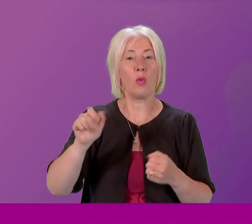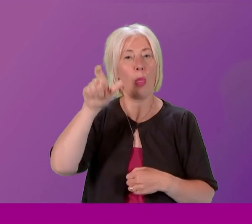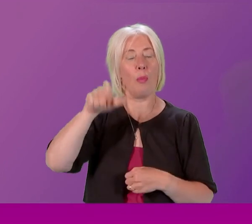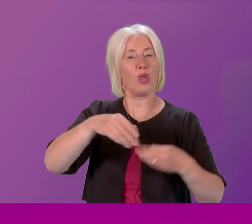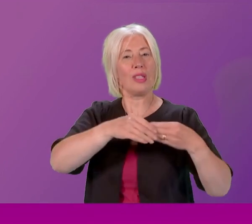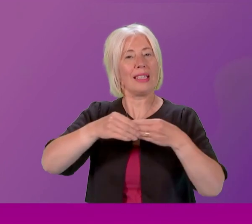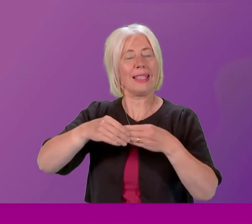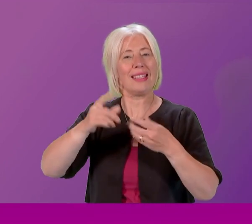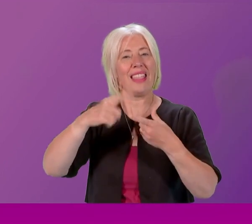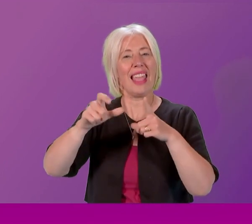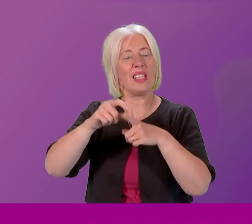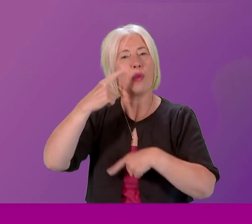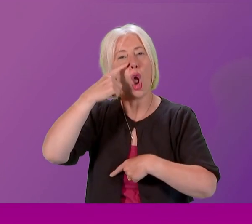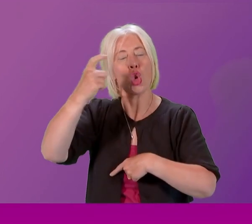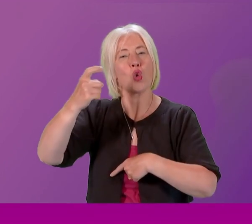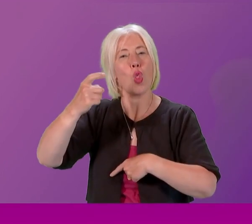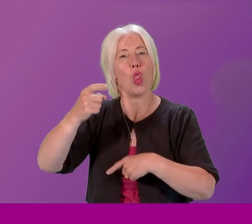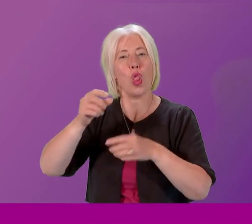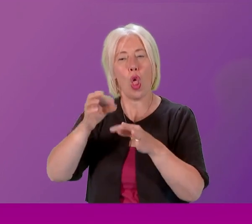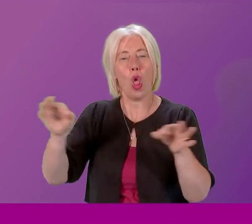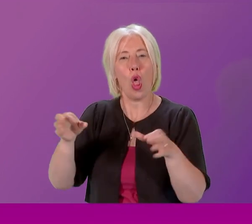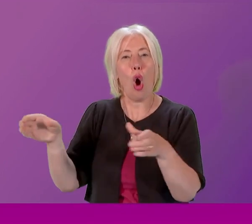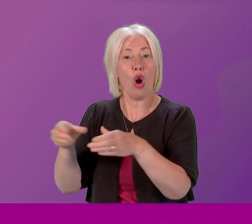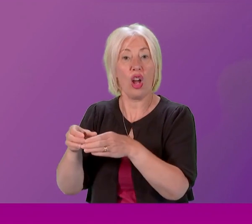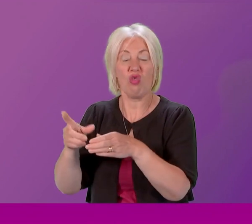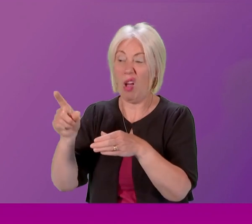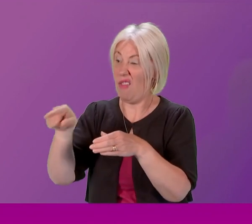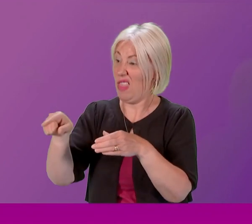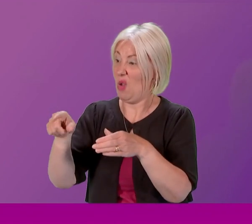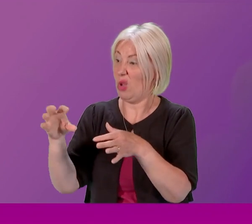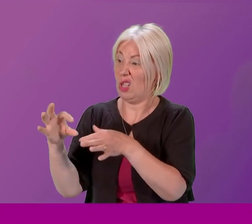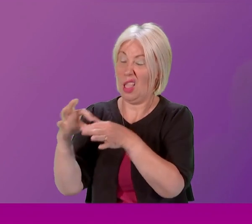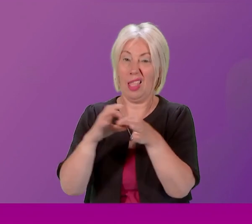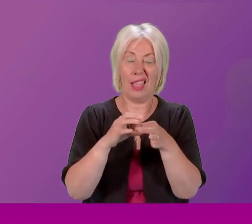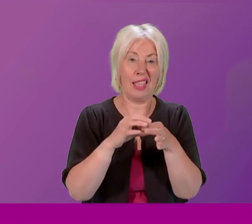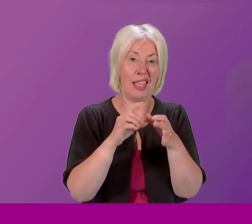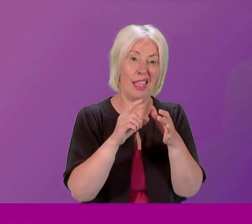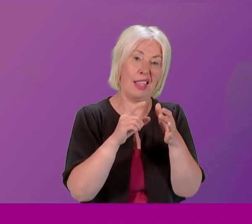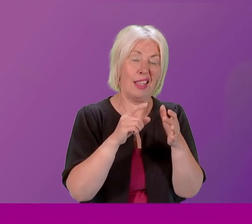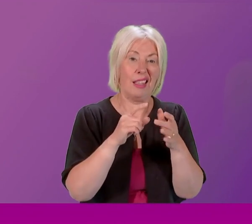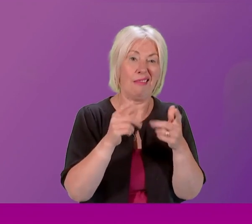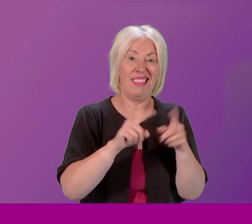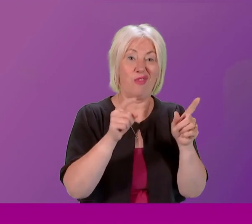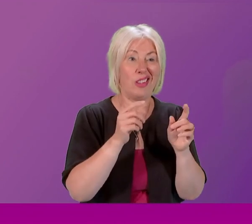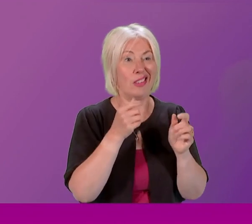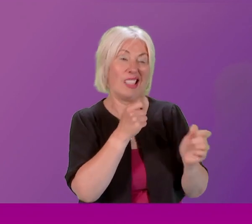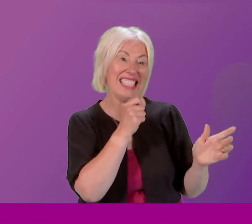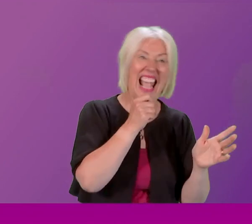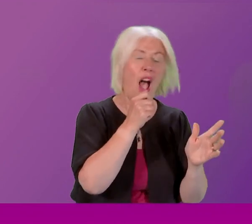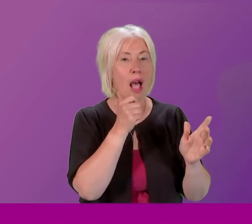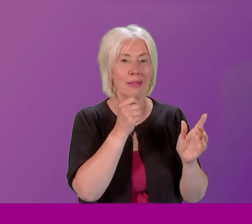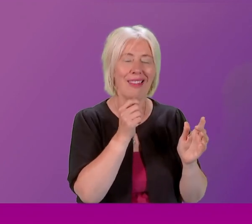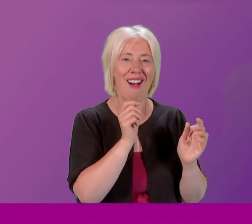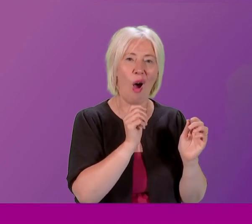Youth Orchestra wants to team up and contact, you know, Eminem or Kate Bush or something, let that